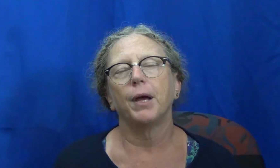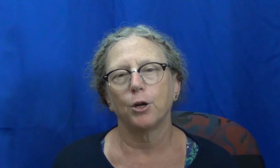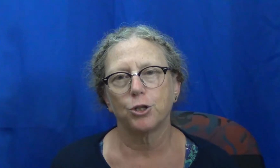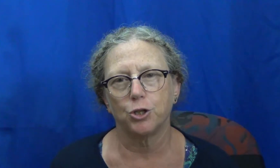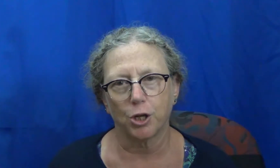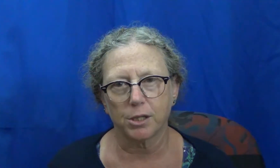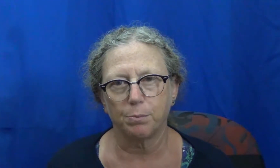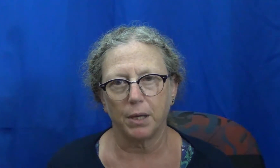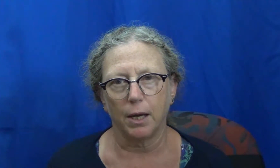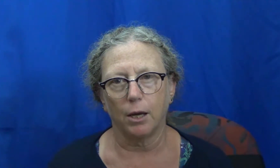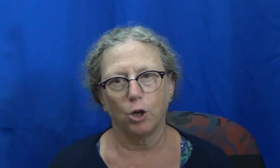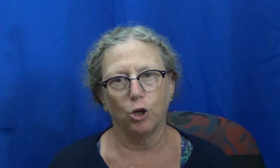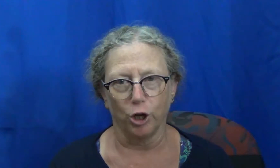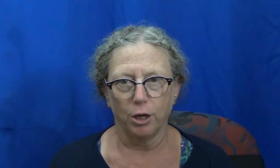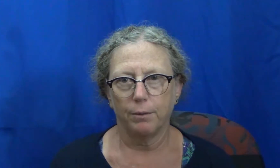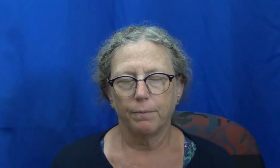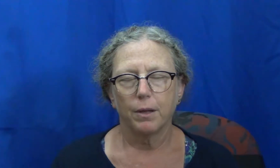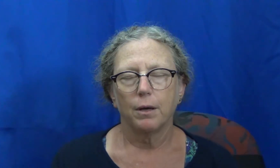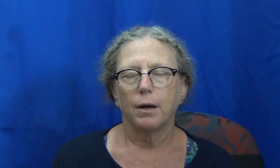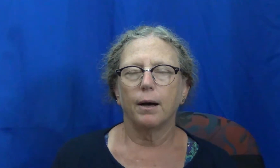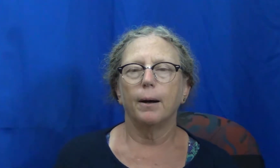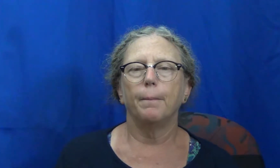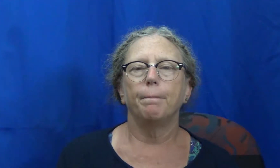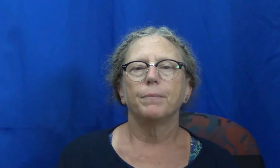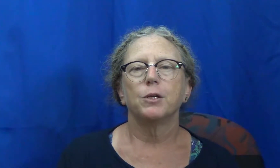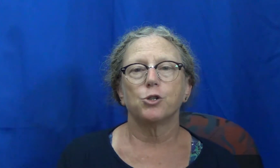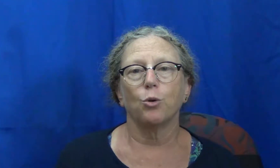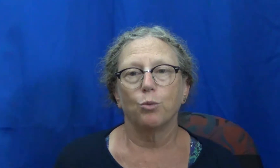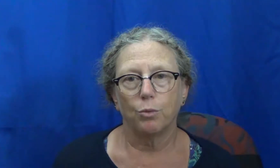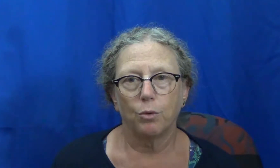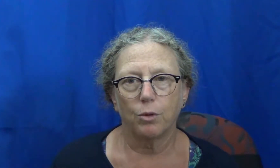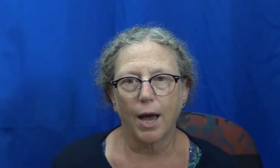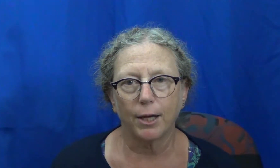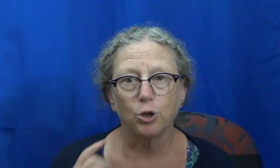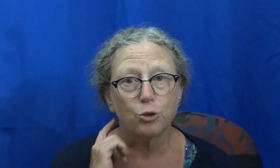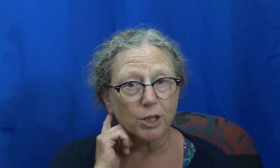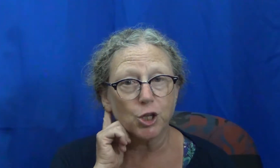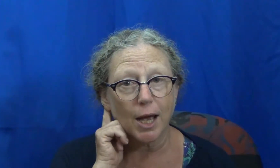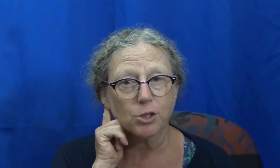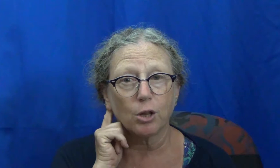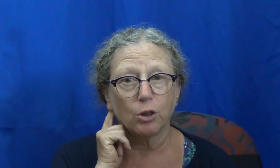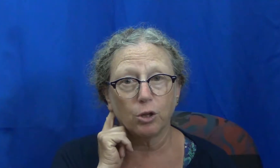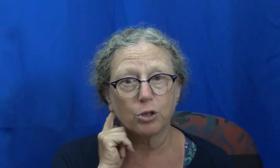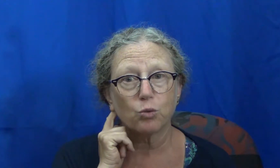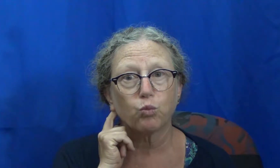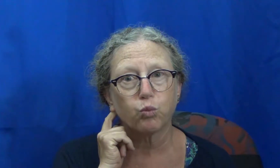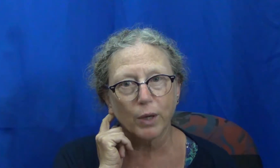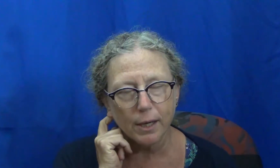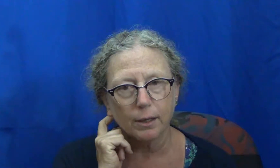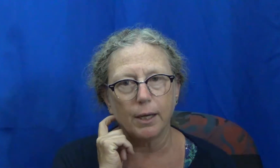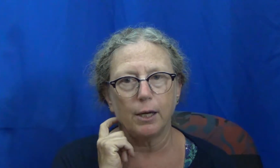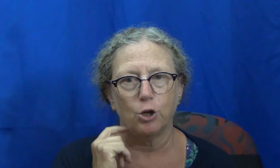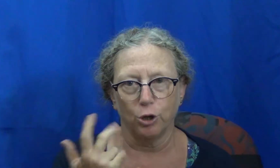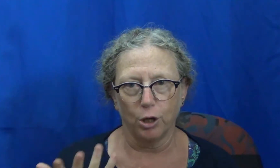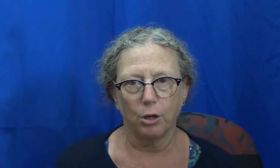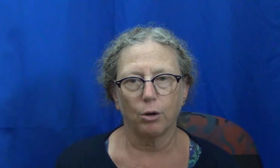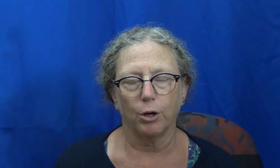compared to just being good. So that new dress she has on looks really good on